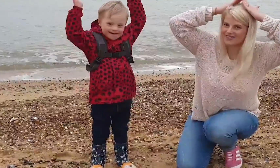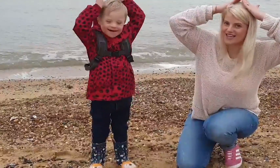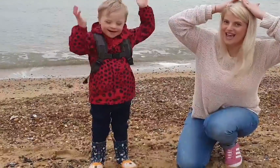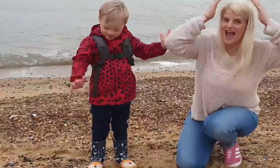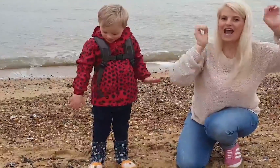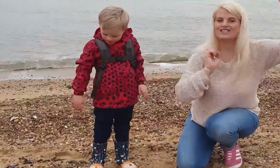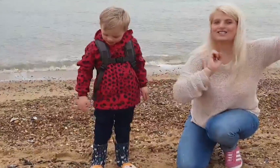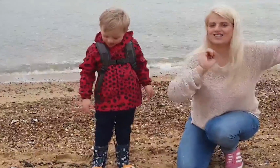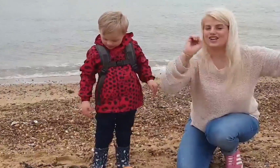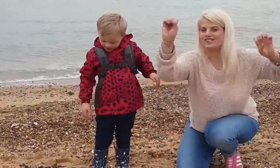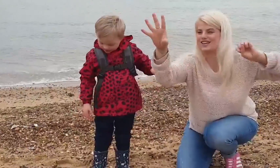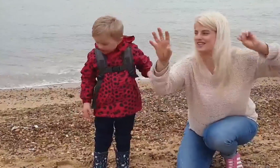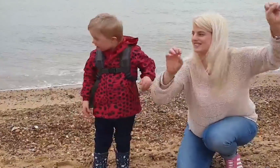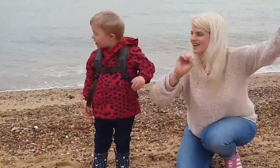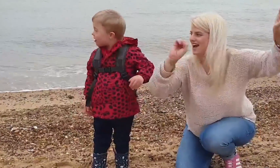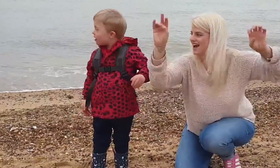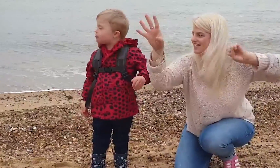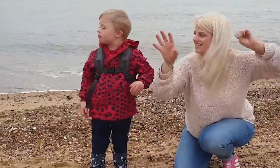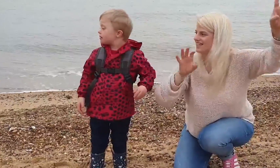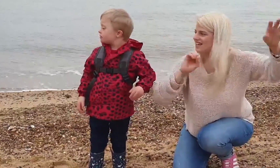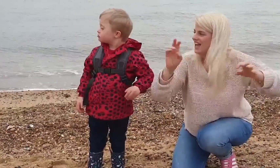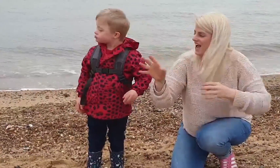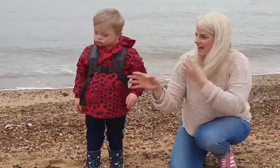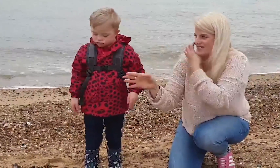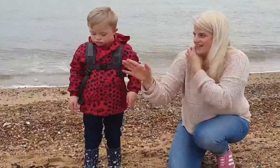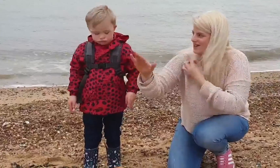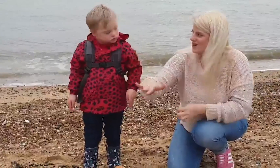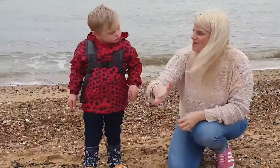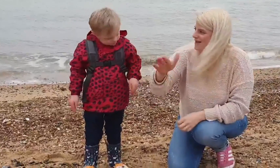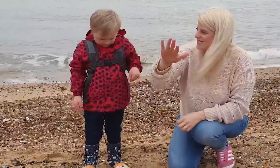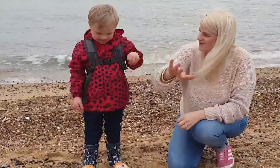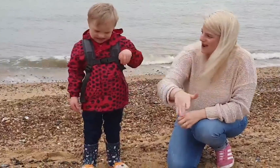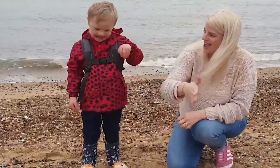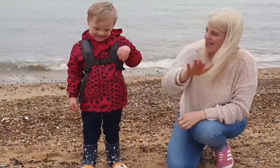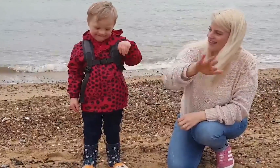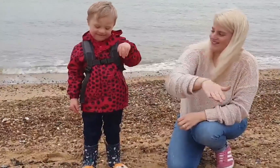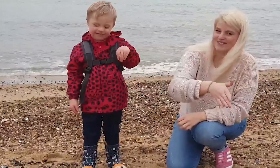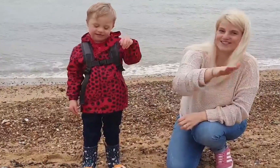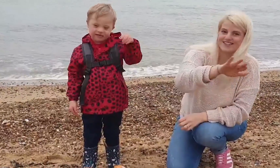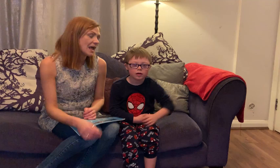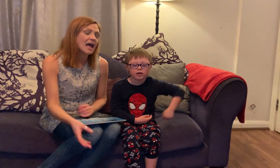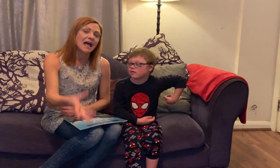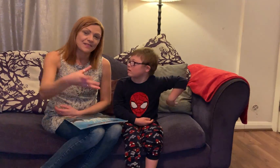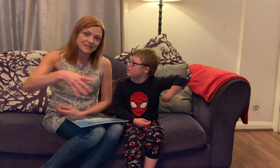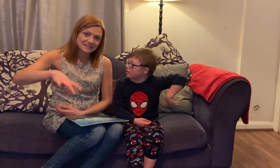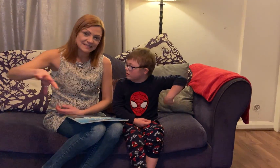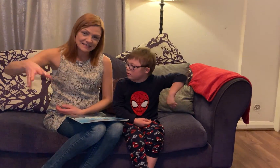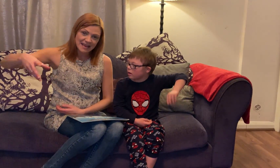caves and shooting stars and enormous waves. And this is the